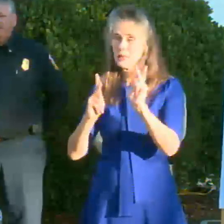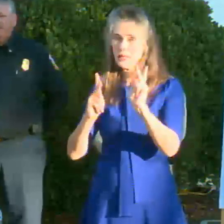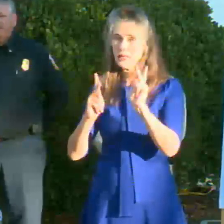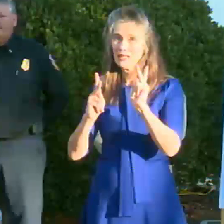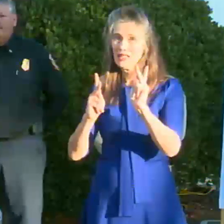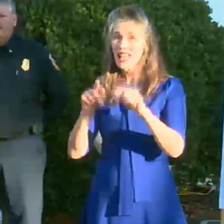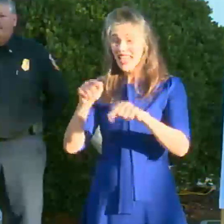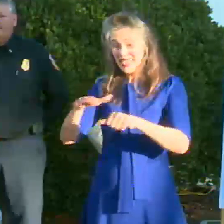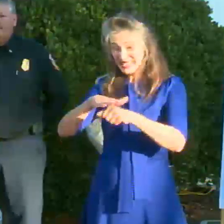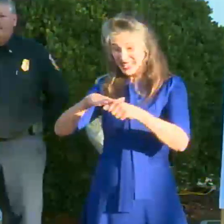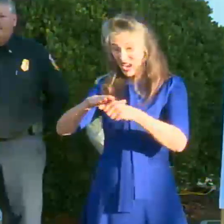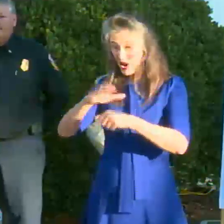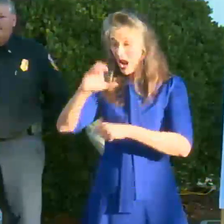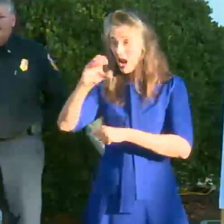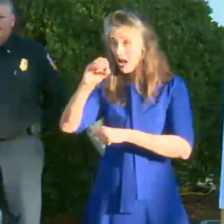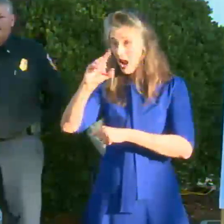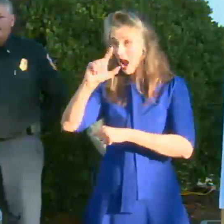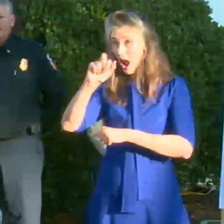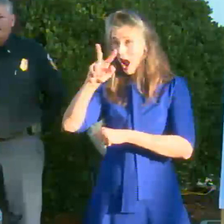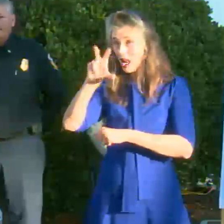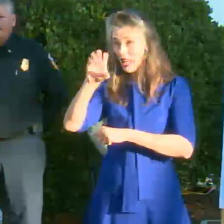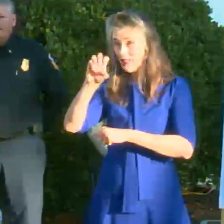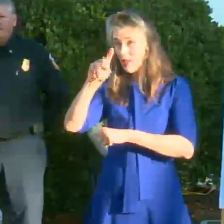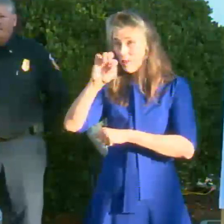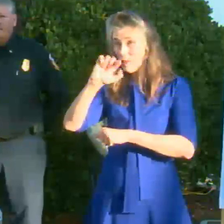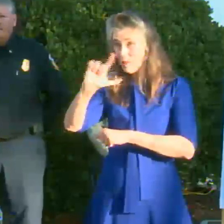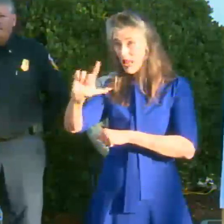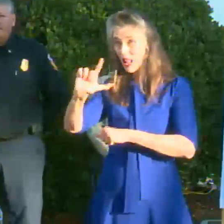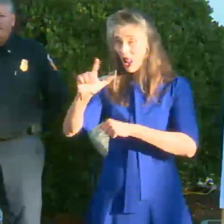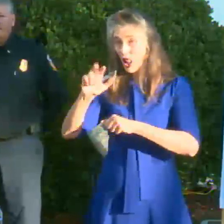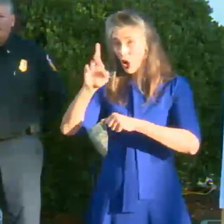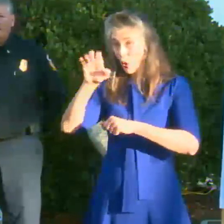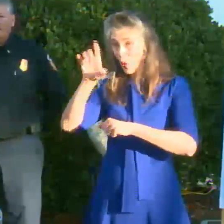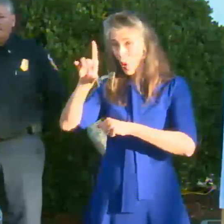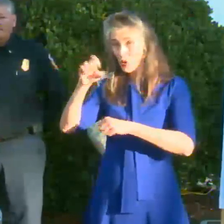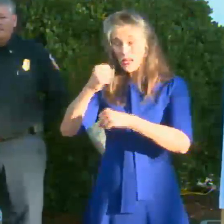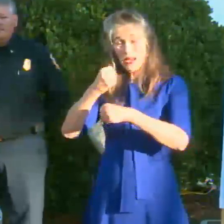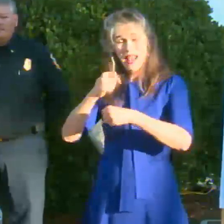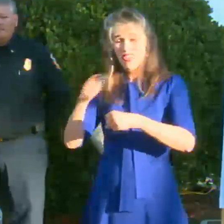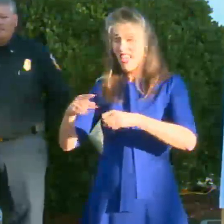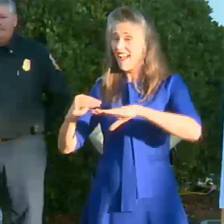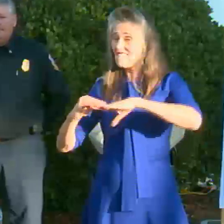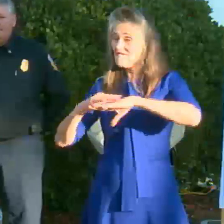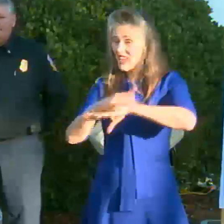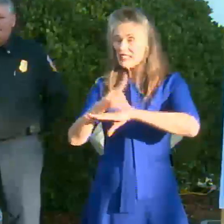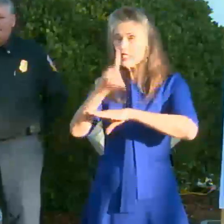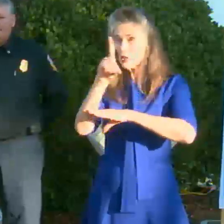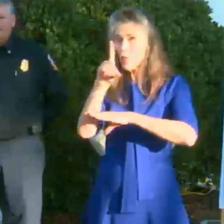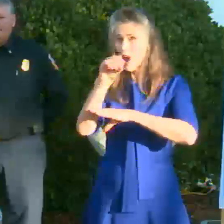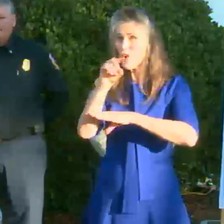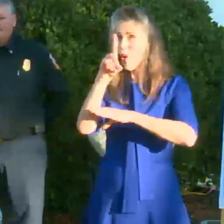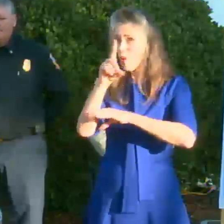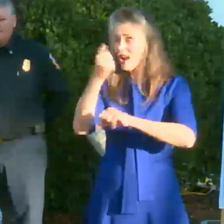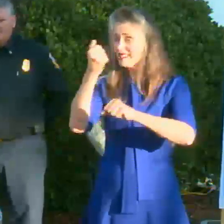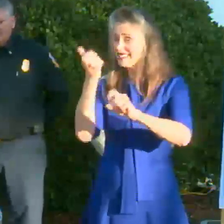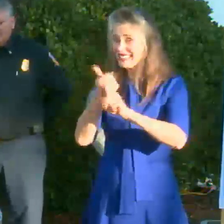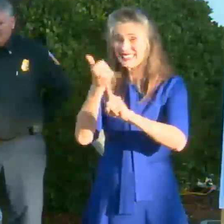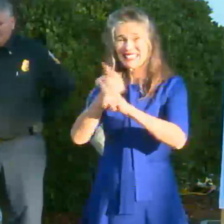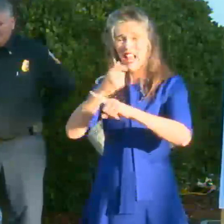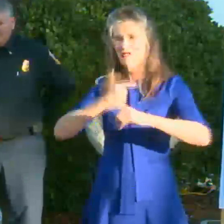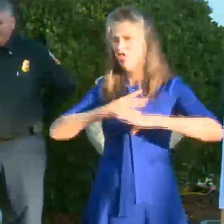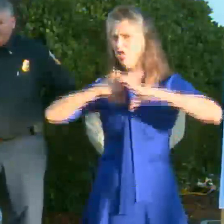Olive Mill Road not only made the 101 impassable, but it also made a lot of the surface streets